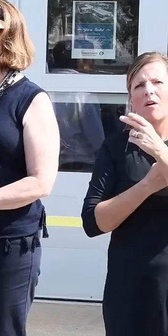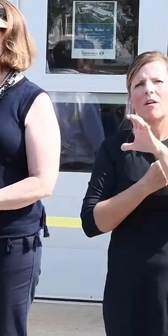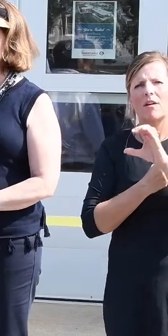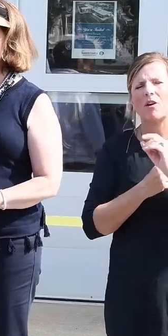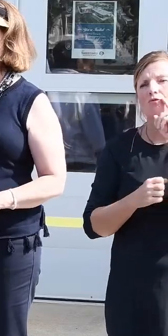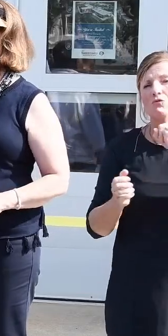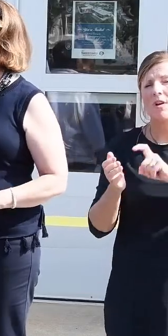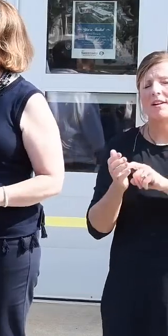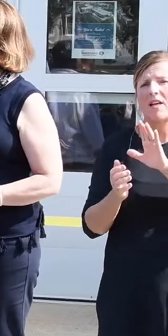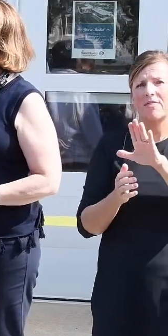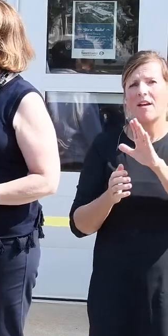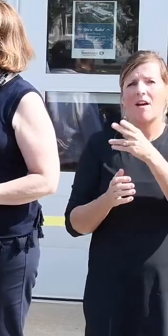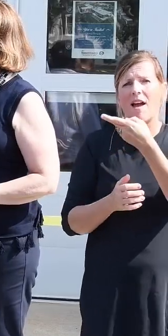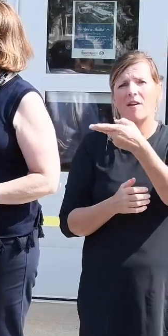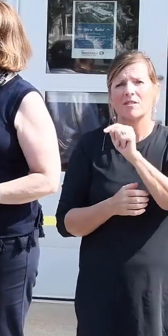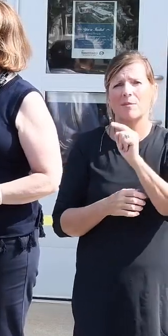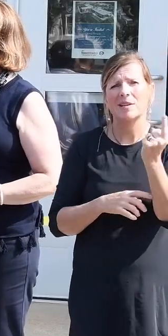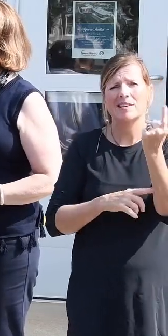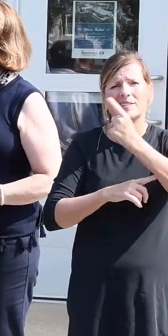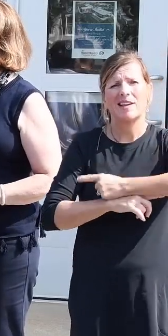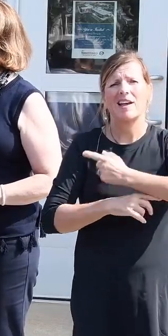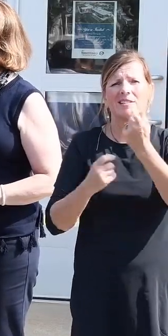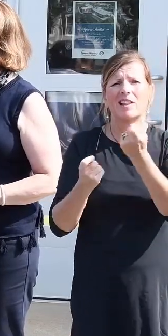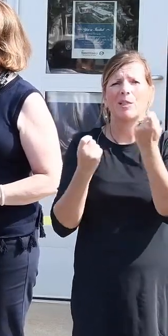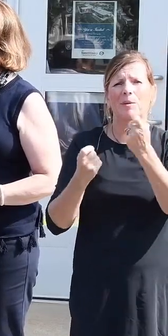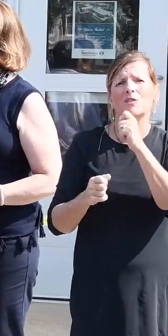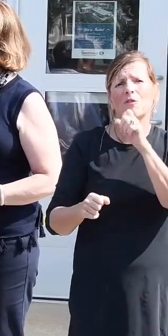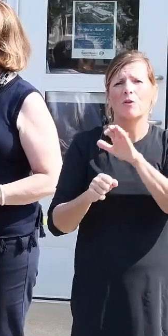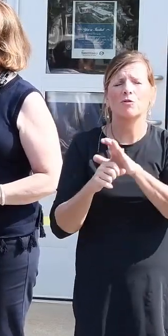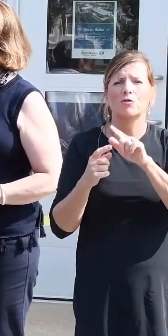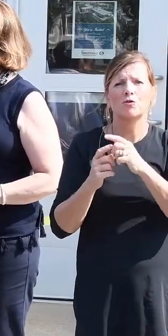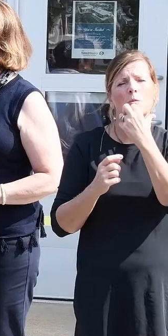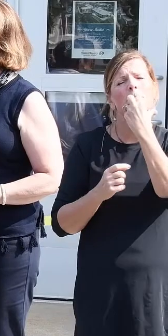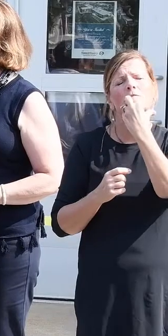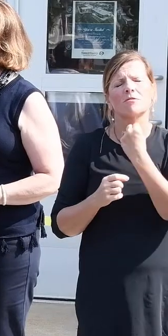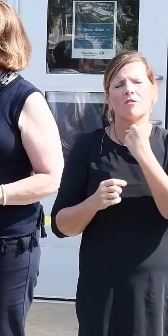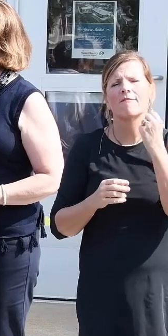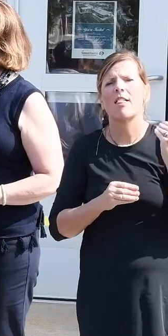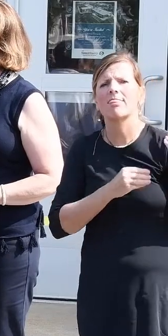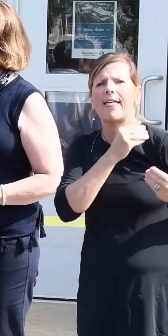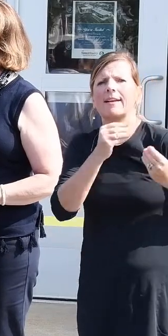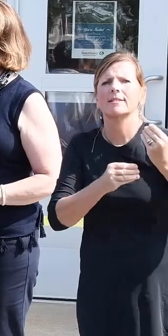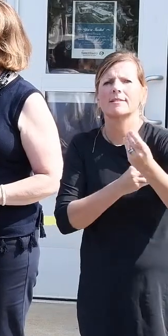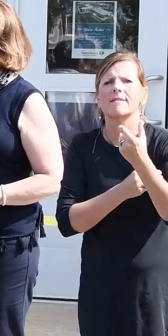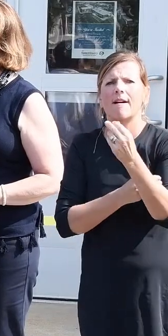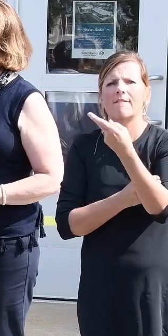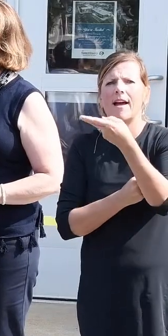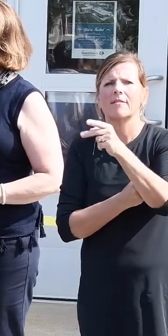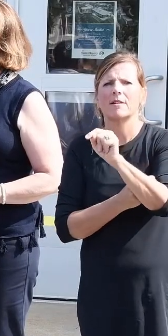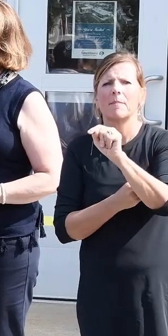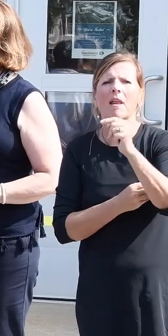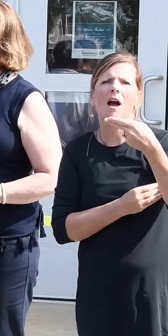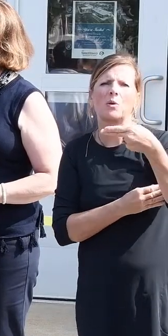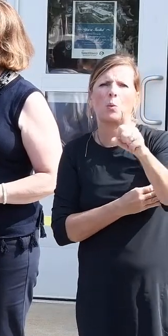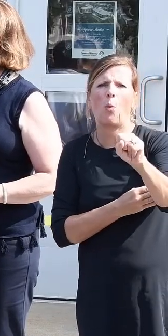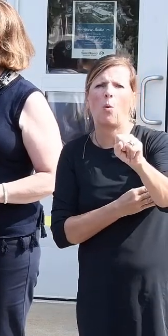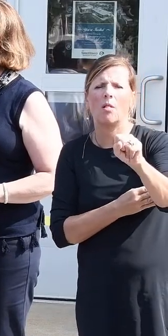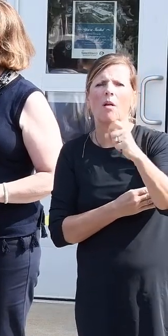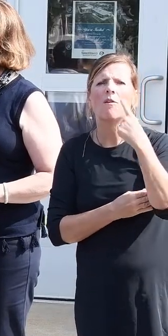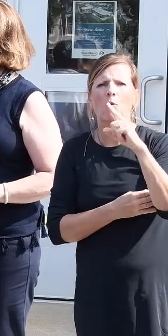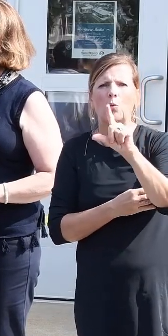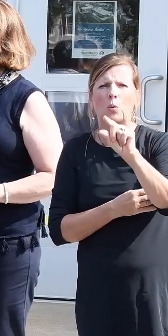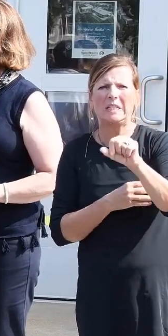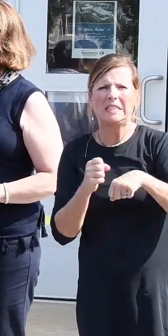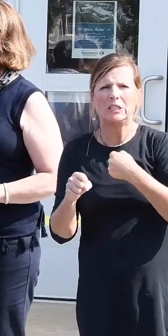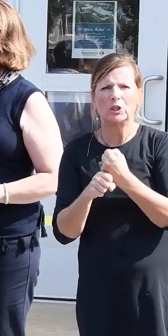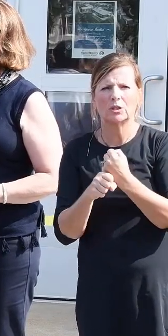in recognition of their Harriet Tubman Day celebration and devotion to preserving the legacy of Harriet Tubman High School for 20